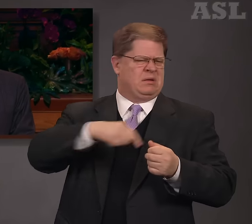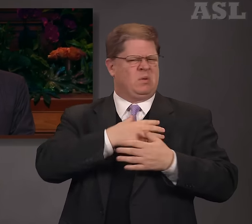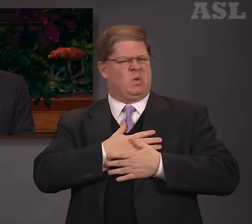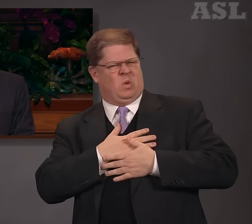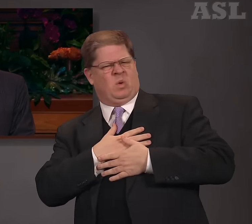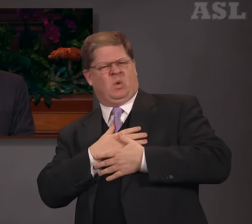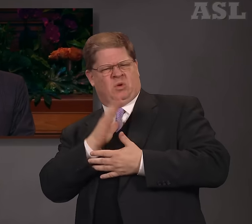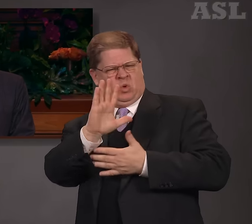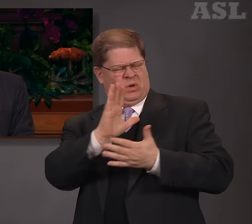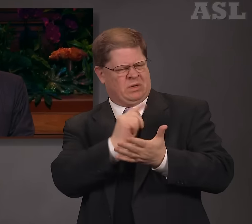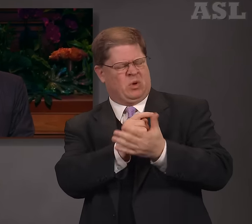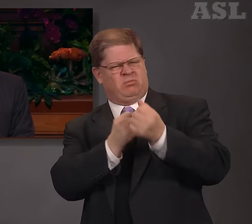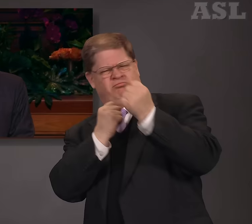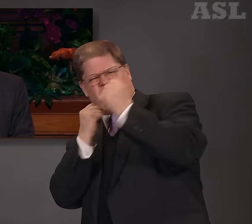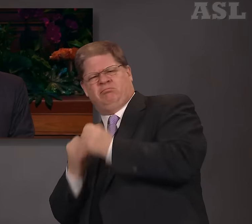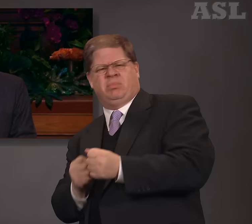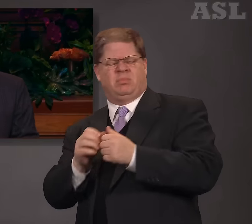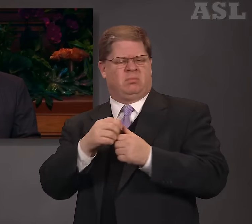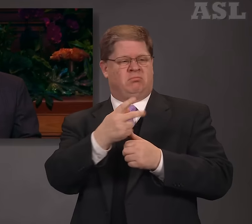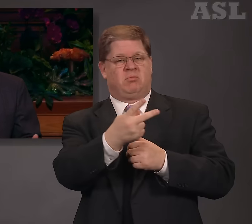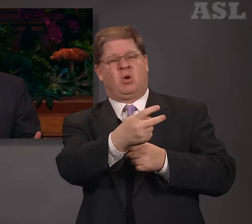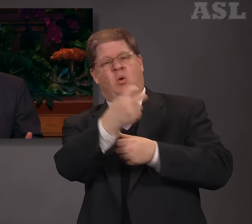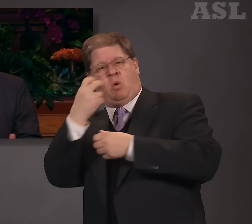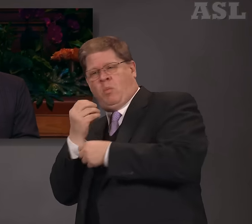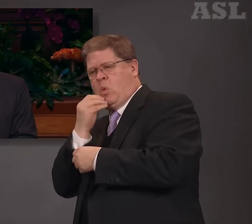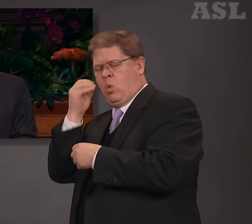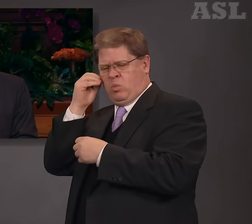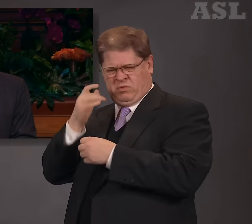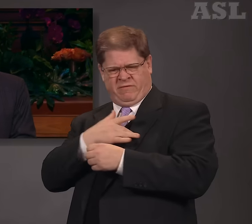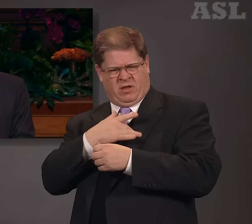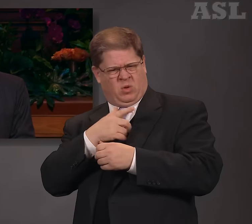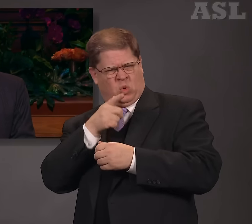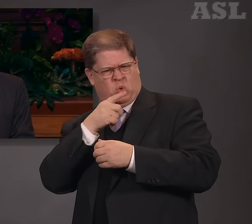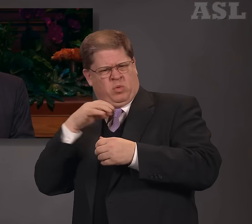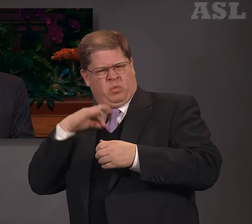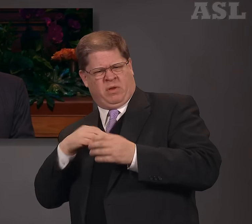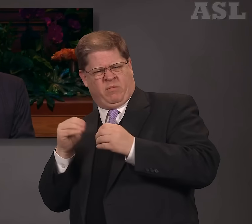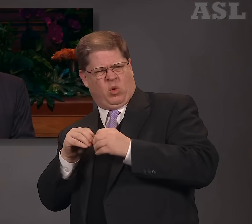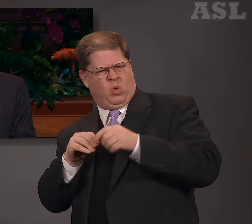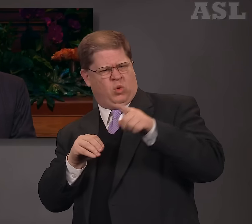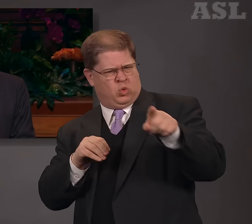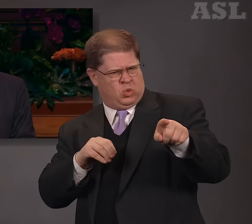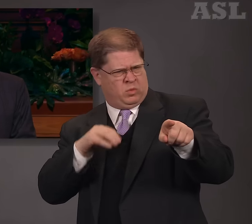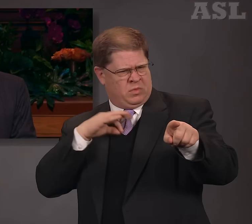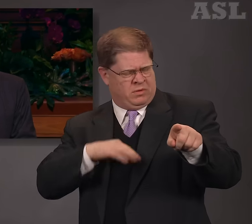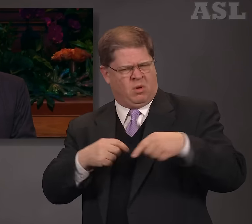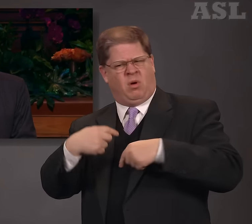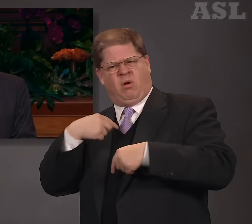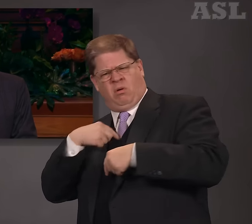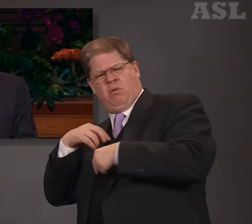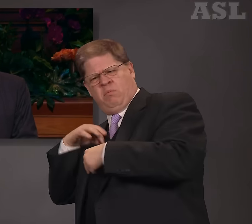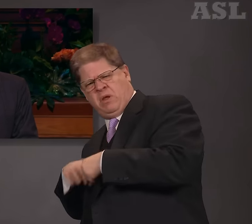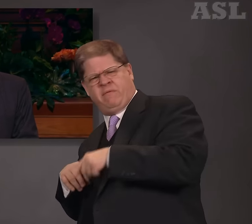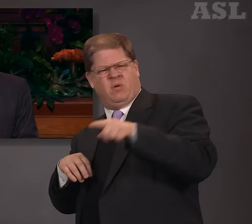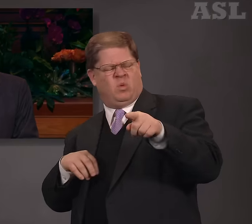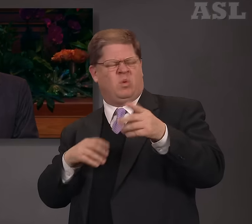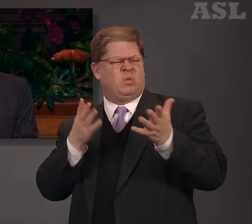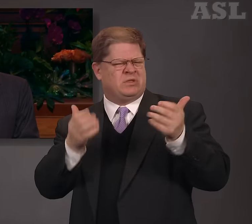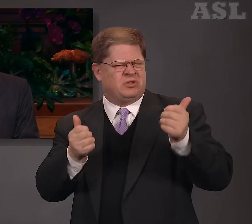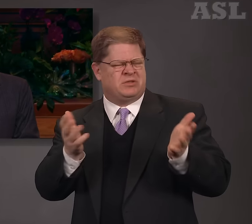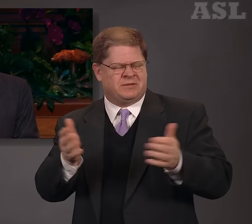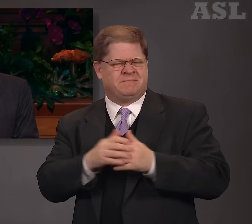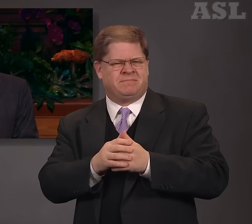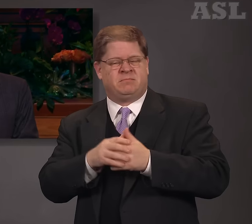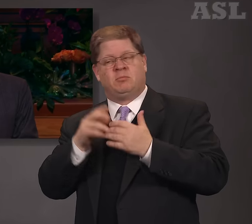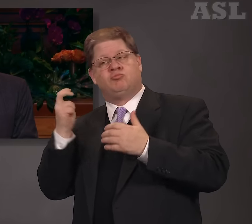Christ. We return home from each trip wondering if we possibly gave as much as we received. When traveling,